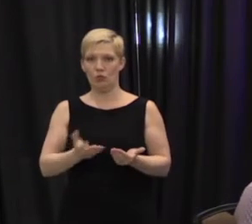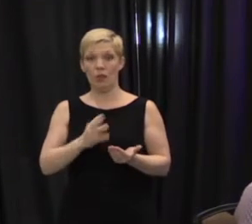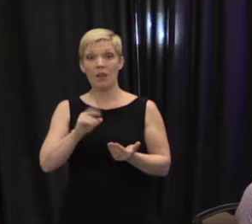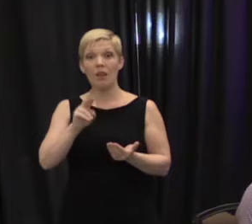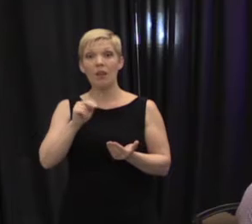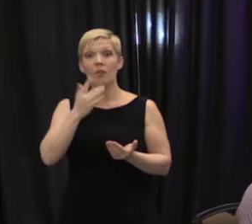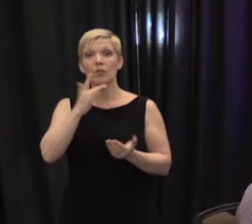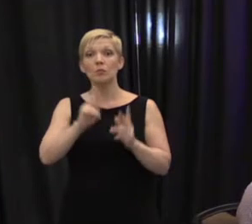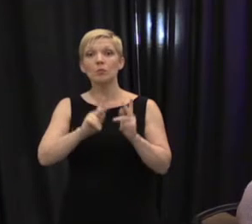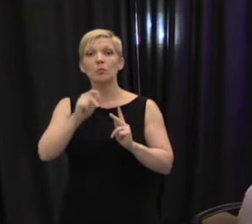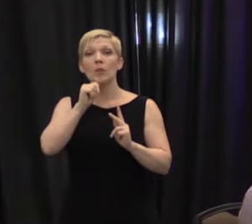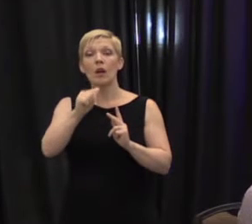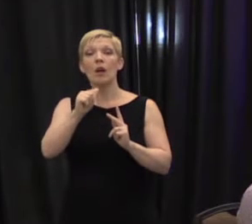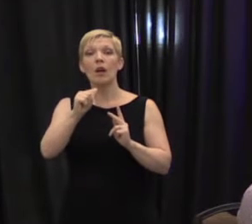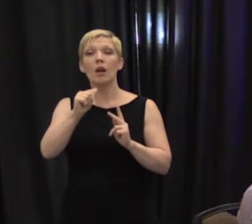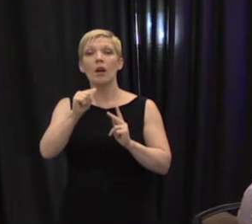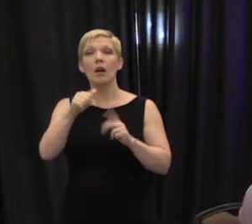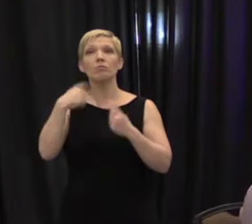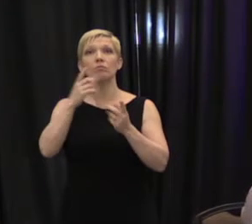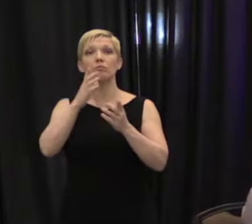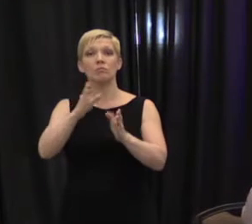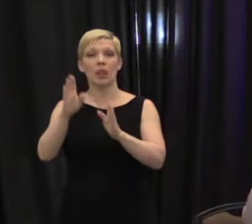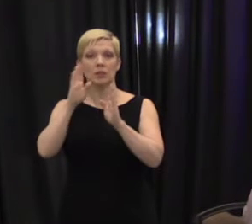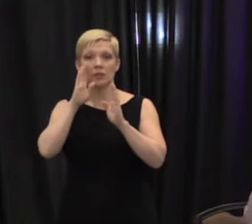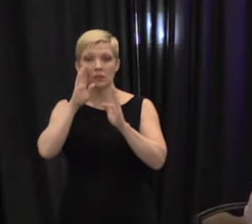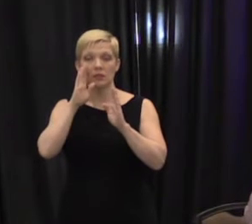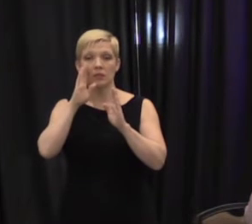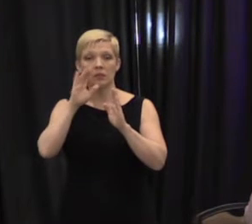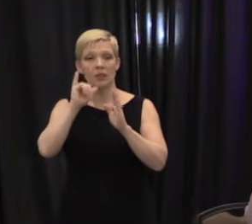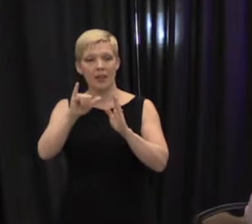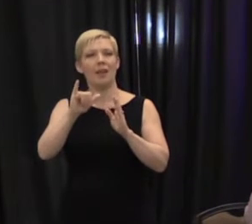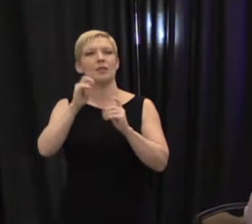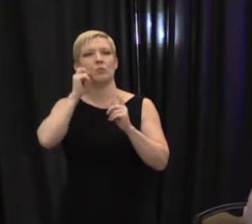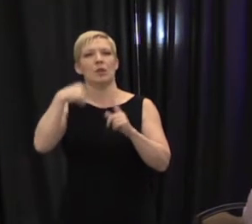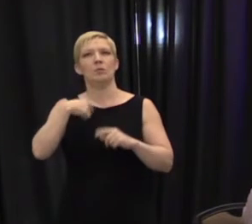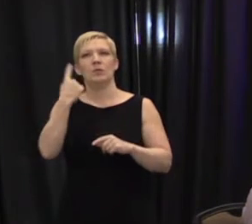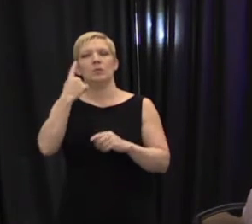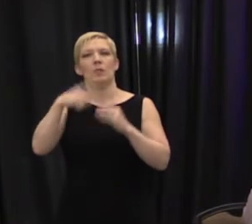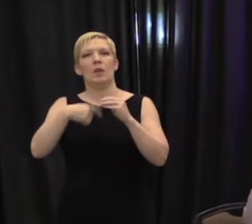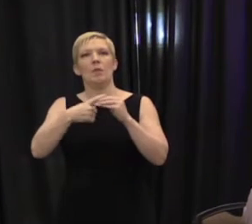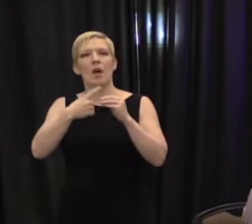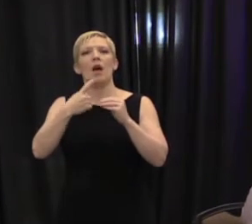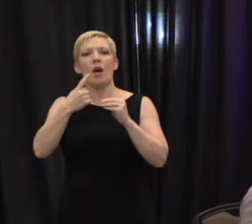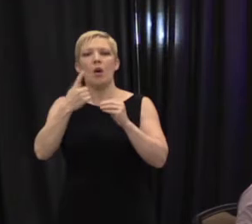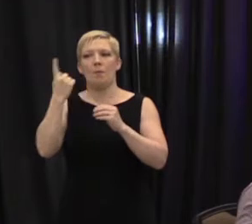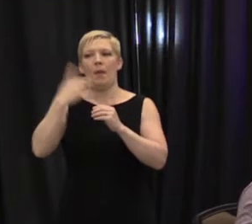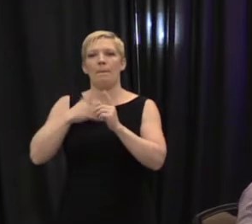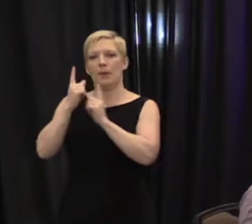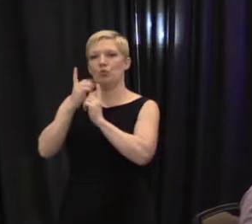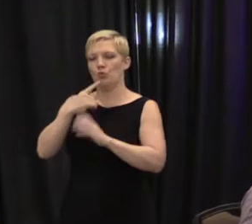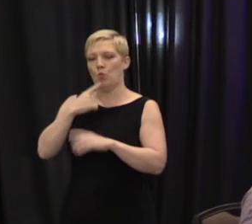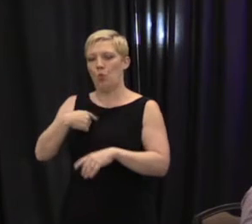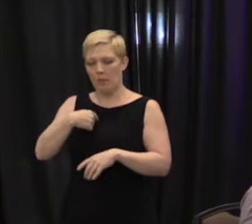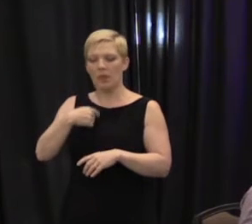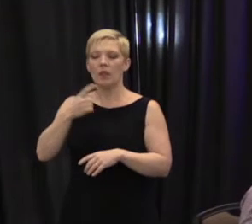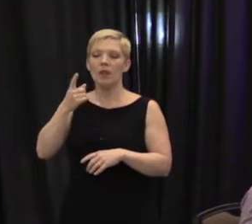now starting to listen. It reminds me of something that one of my mentors told me about abortion access when it came in the 70s and the